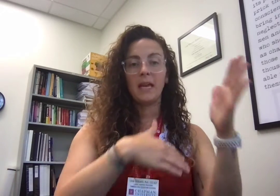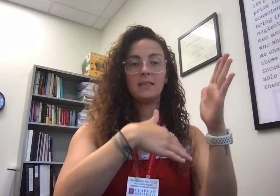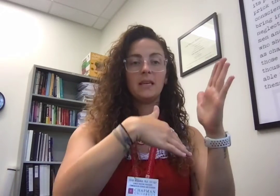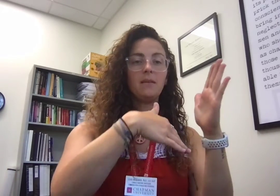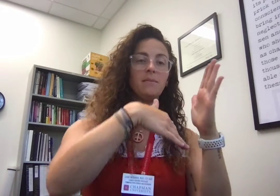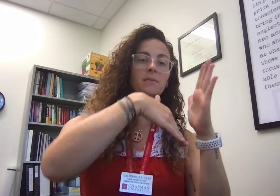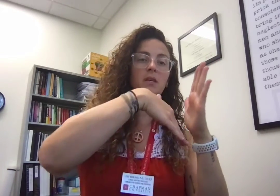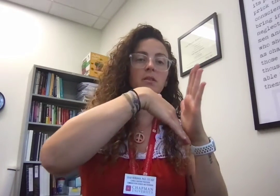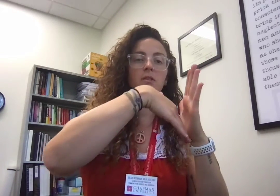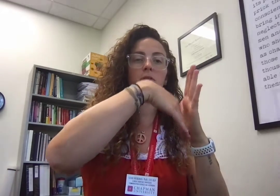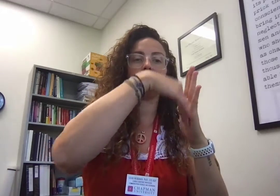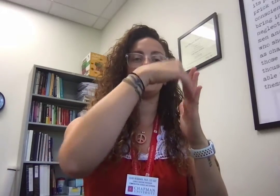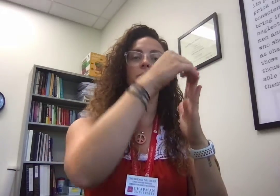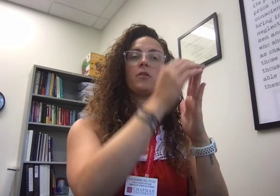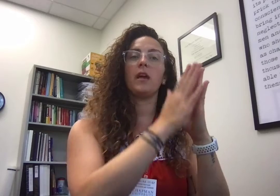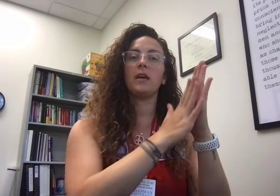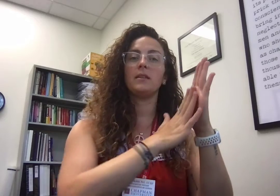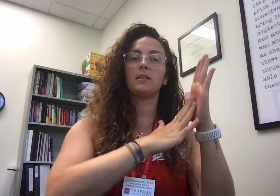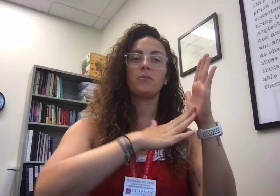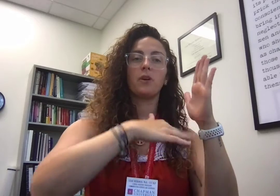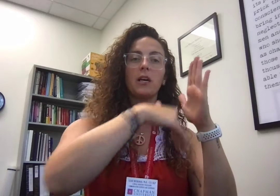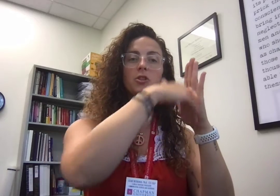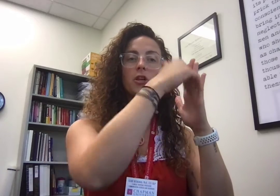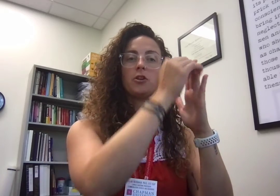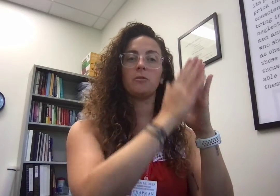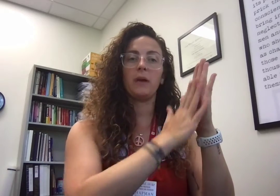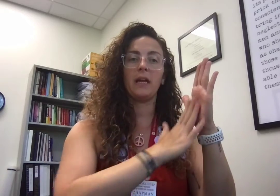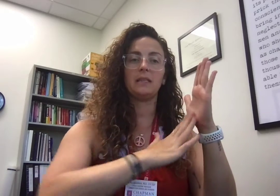Painting, so it's if your hand is a brush and you're painting.